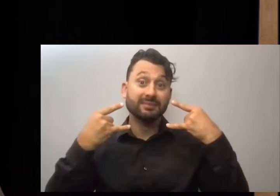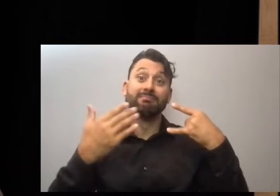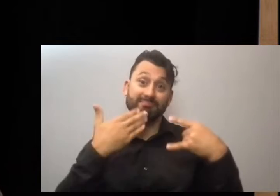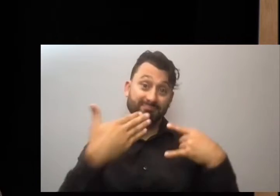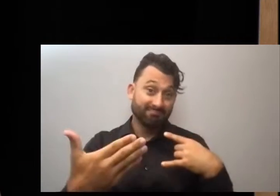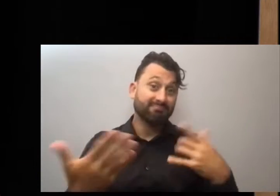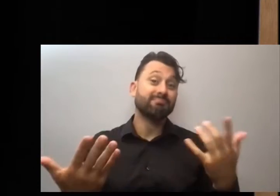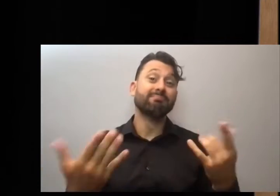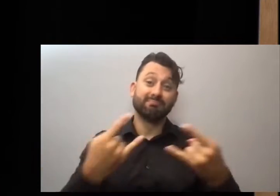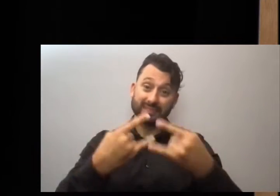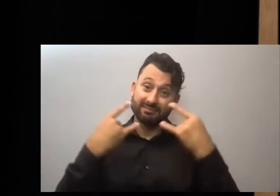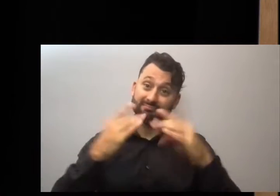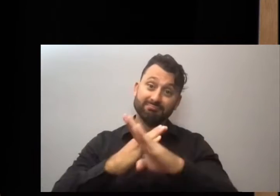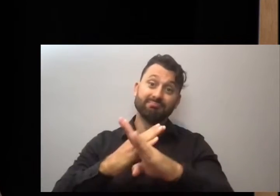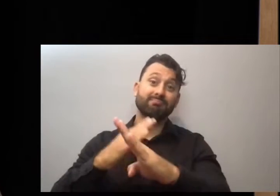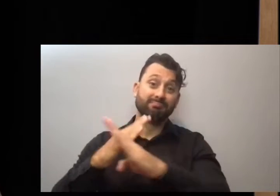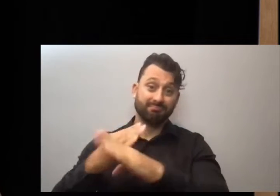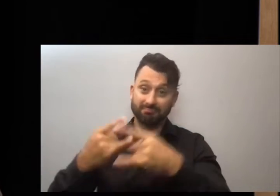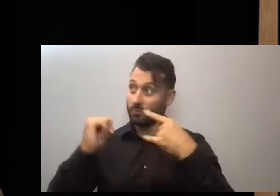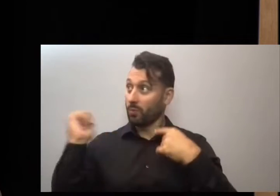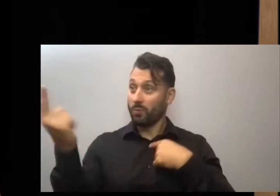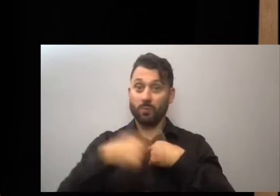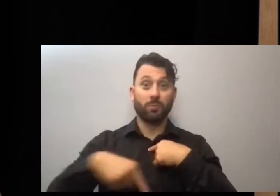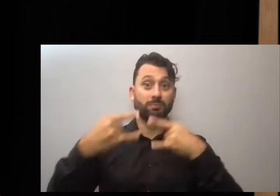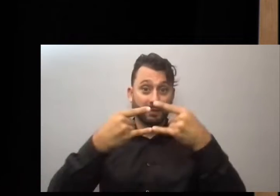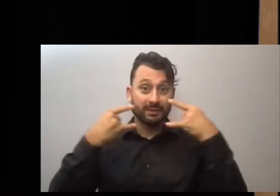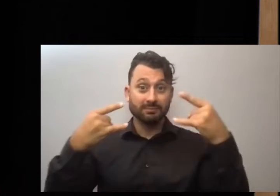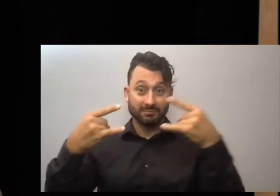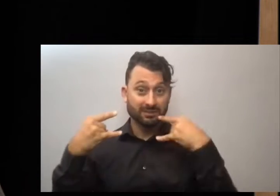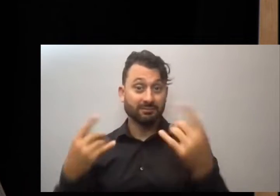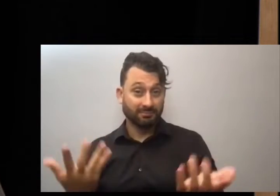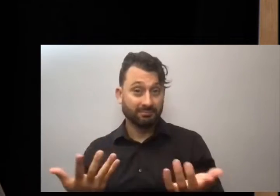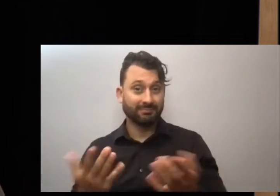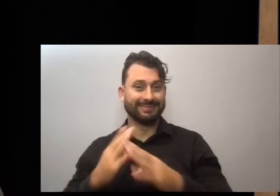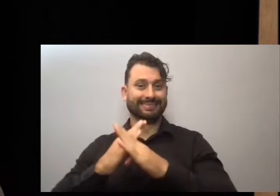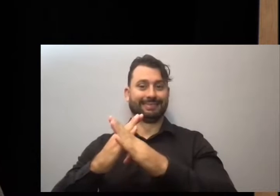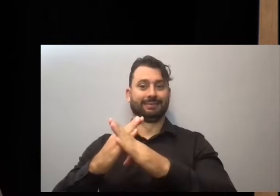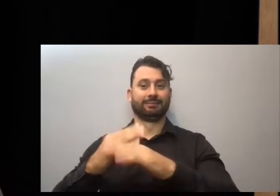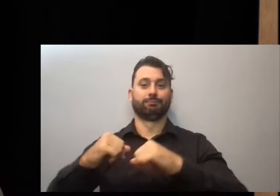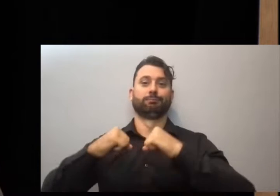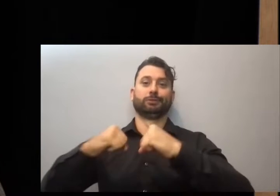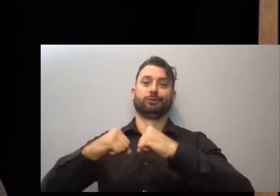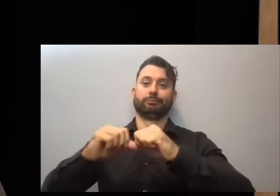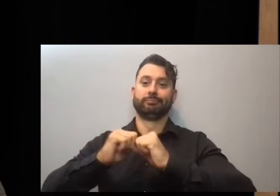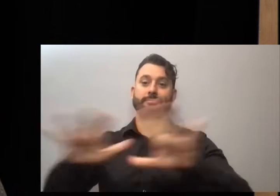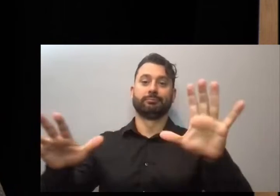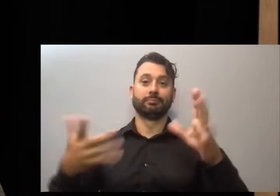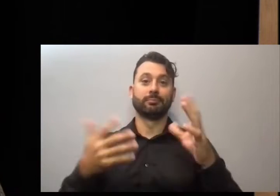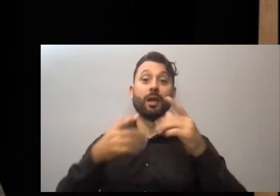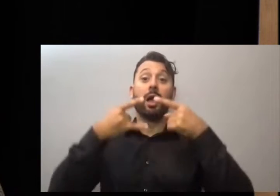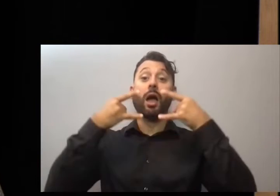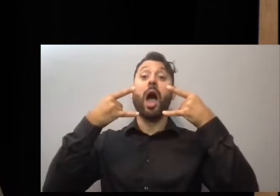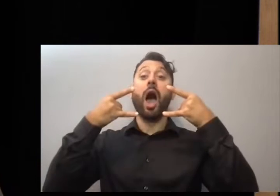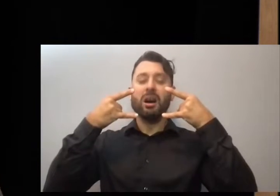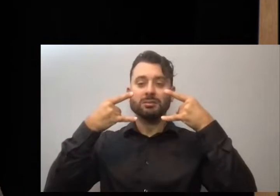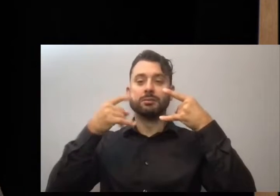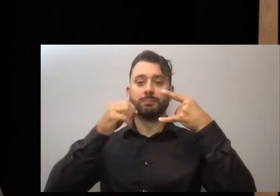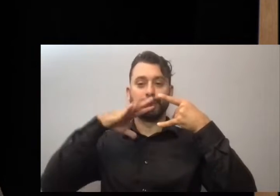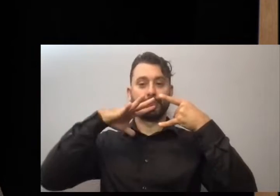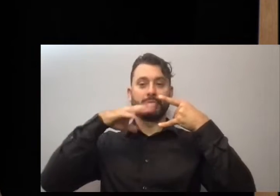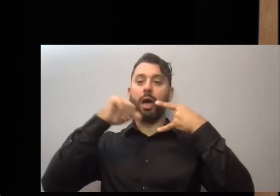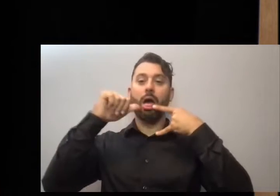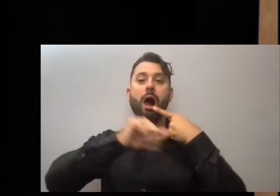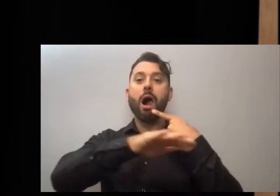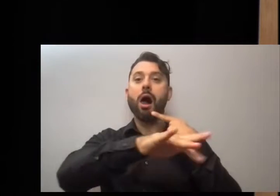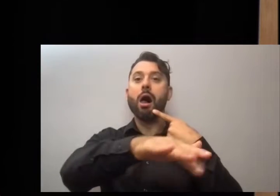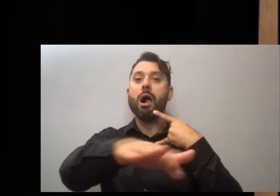that mask will give you some level of protection against the virus itself too. And so we want to make sure that people